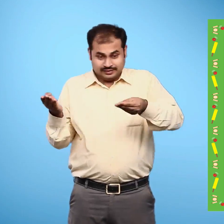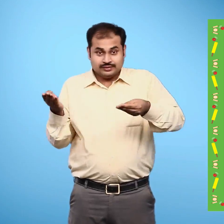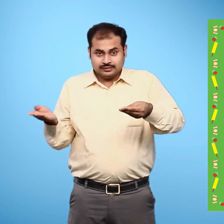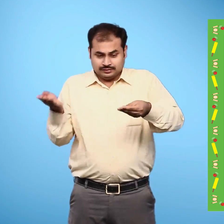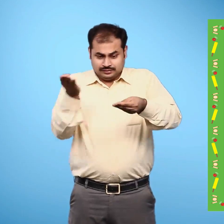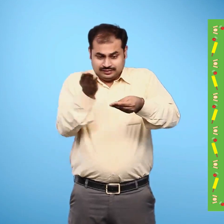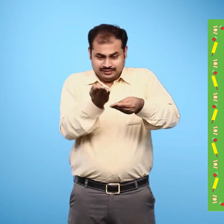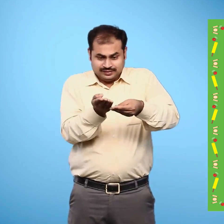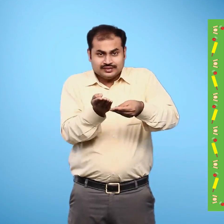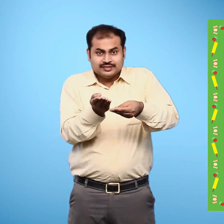can it hold the book?